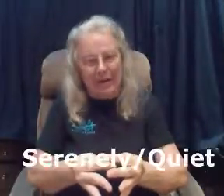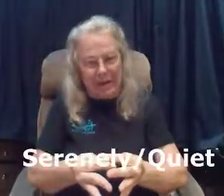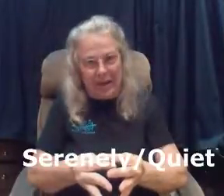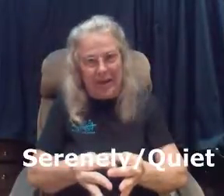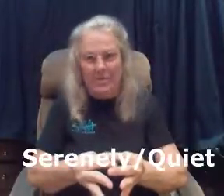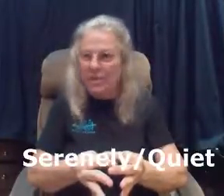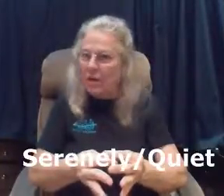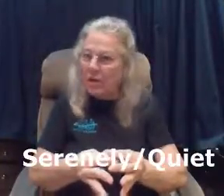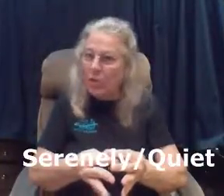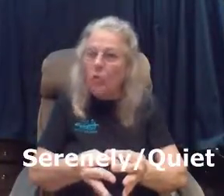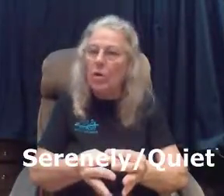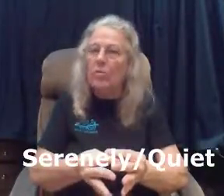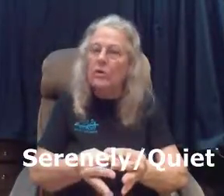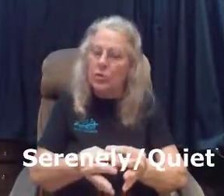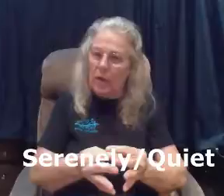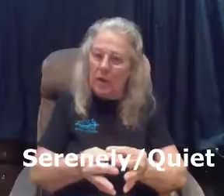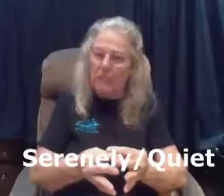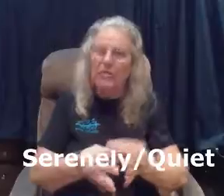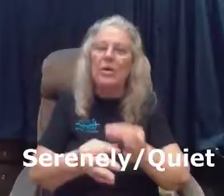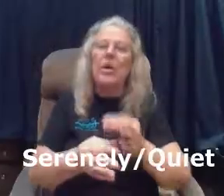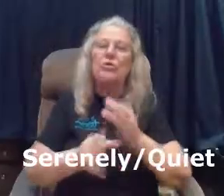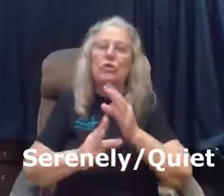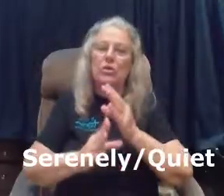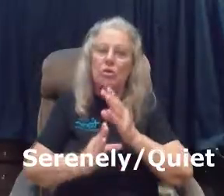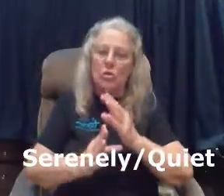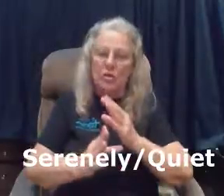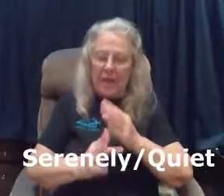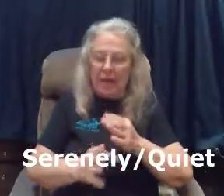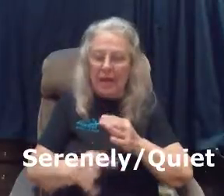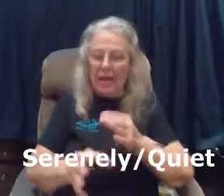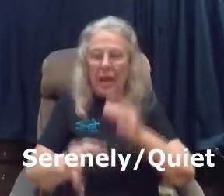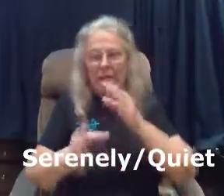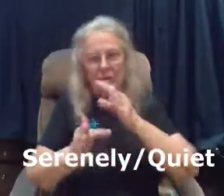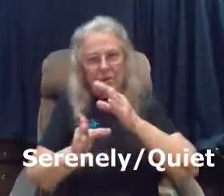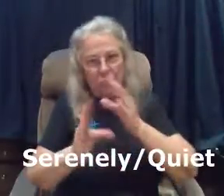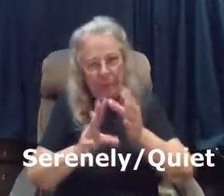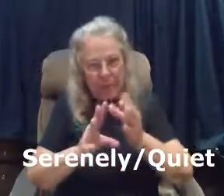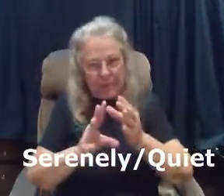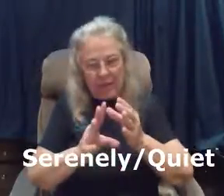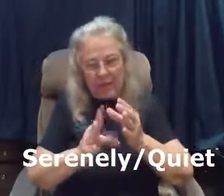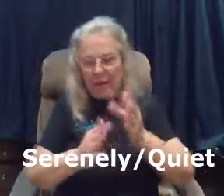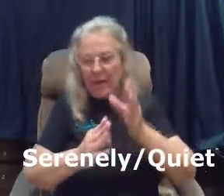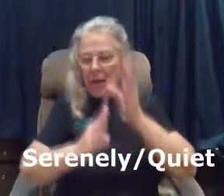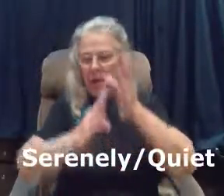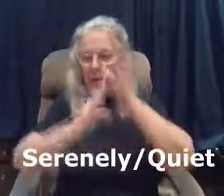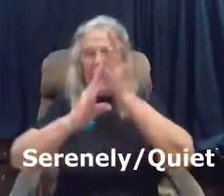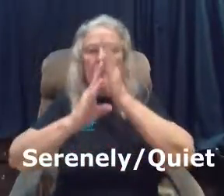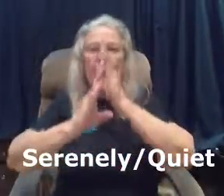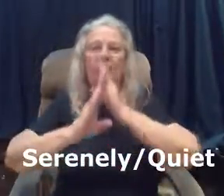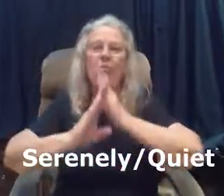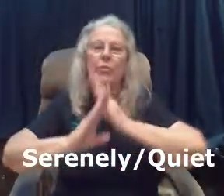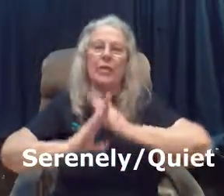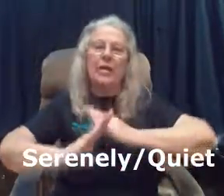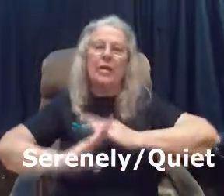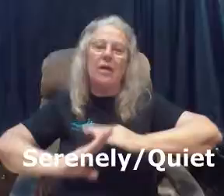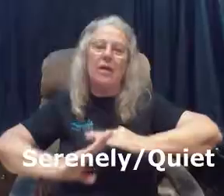Serenely. Here's another word that you have to just take it and translate it. And I've put it in kind of